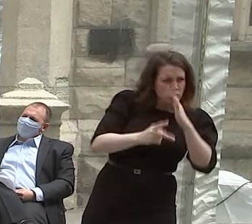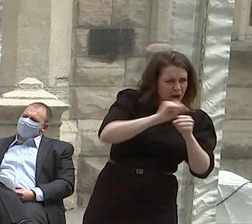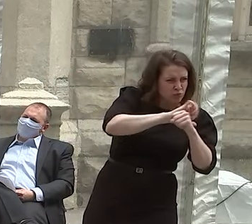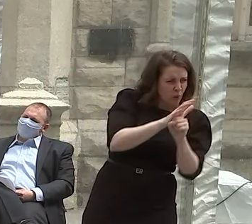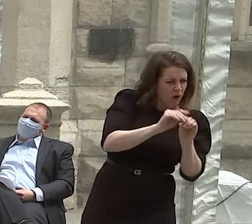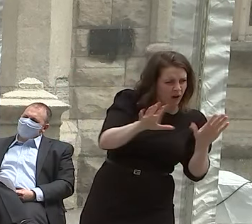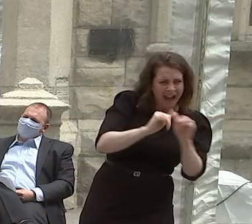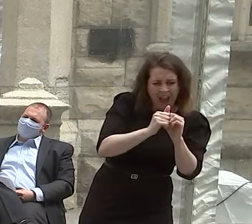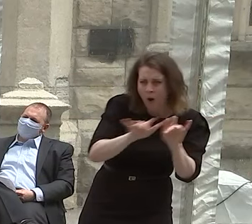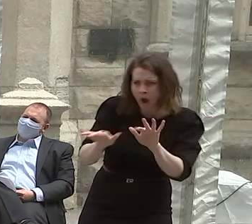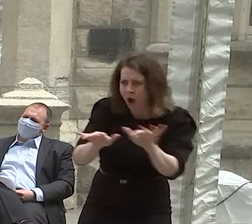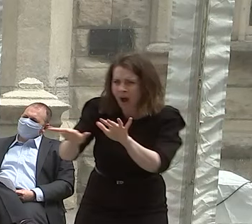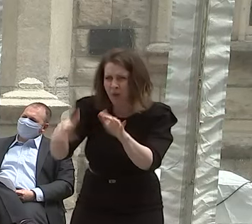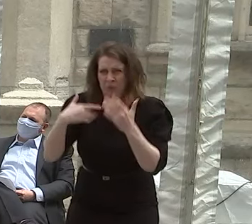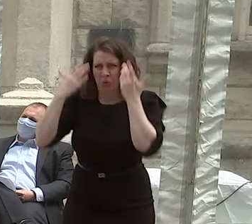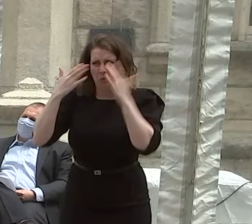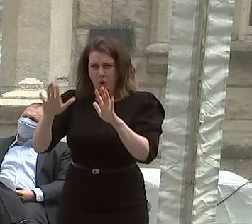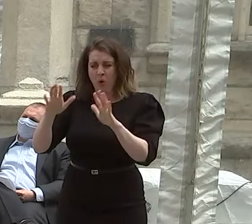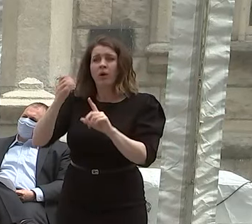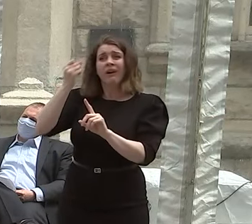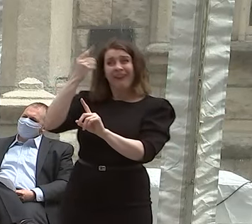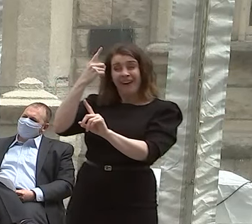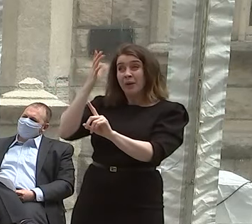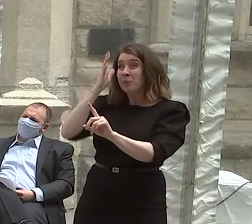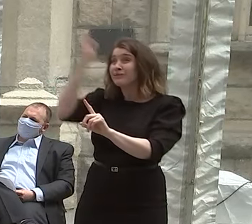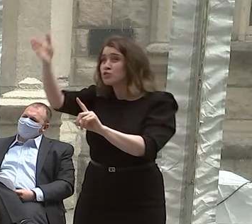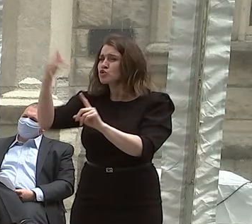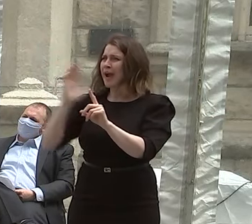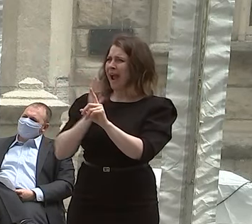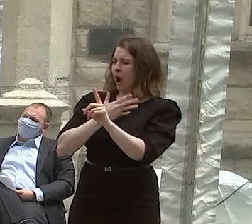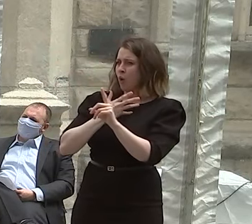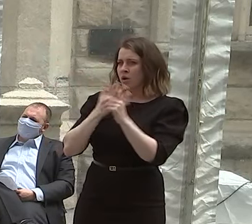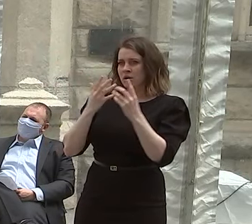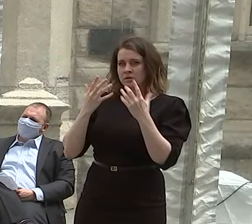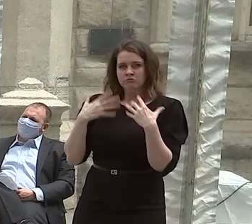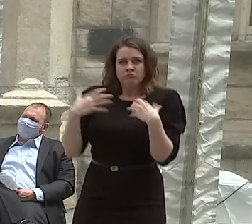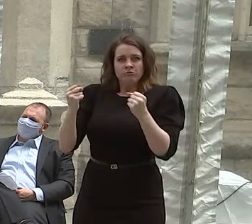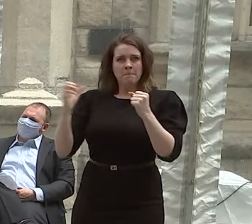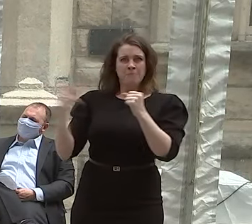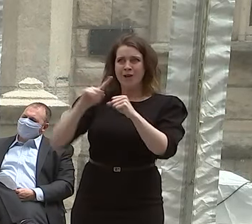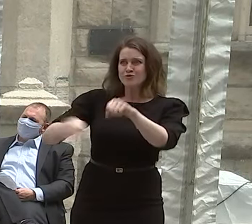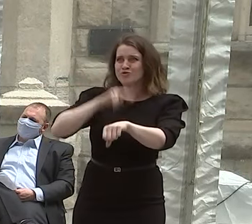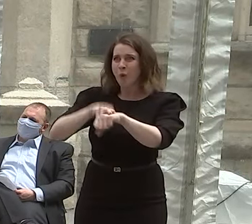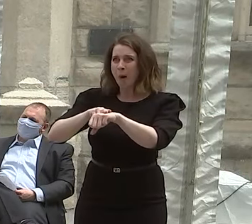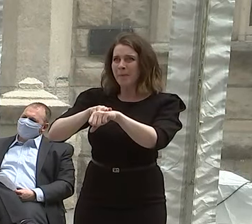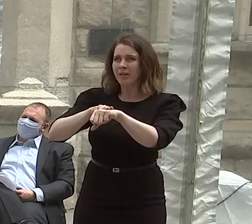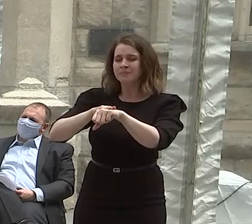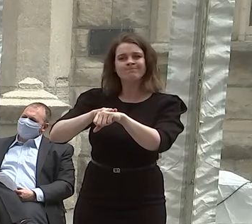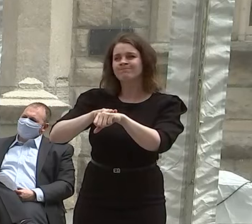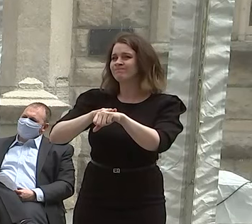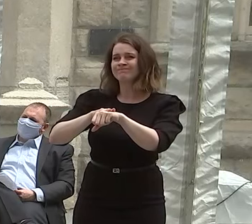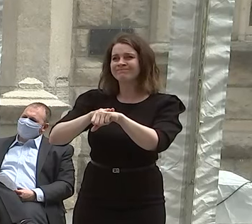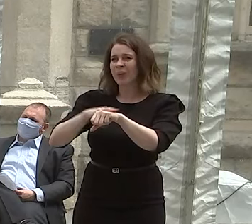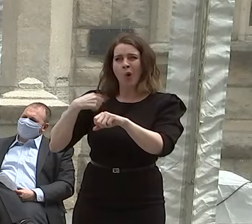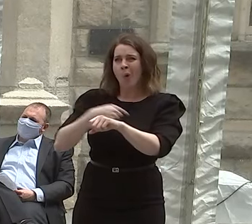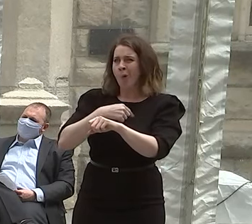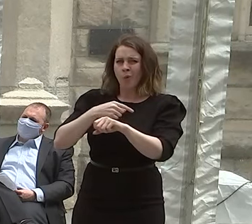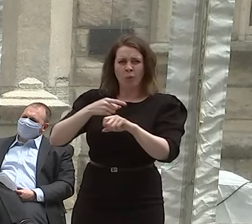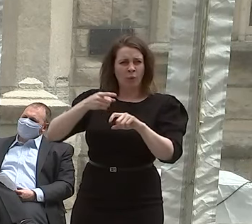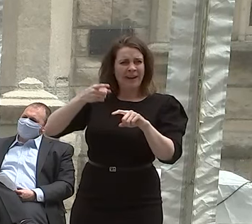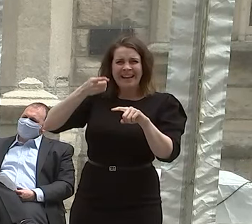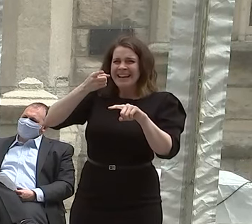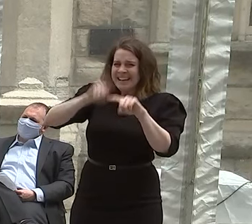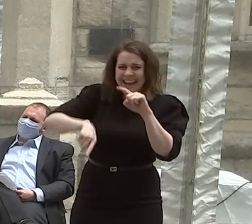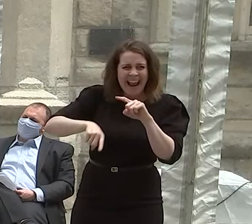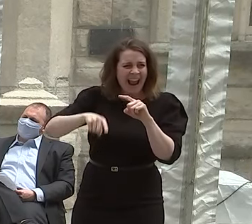do know is that when it comes to recovering from this crisis, there can be no half measures,